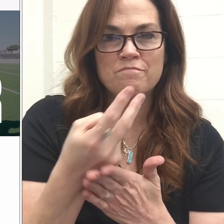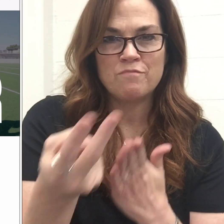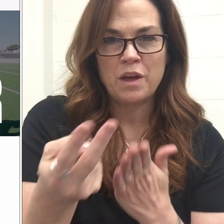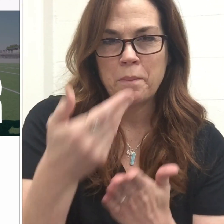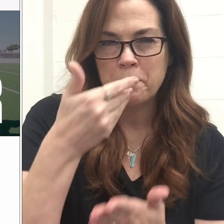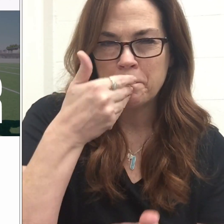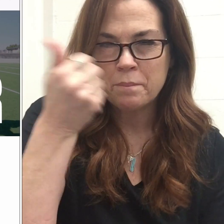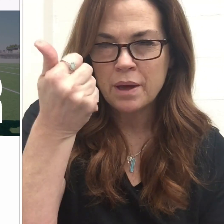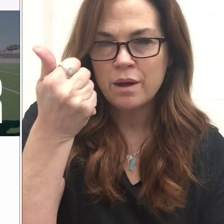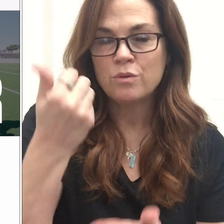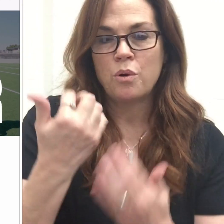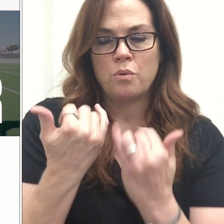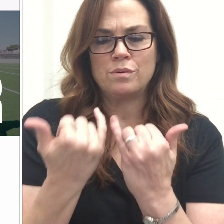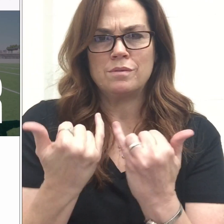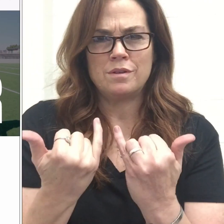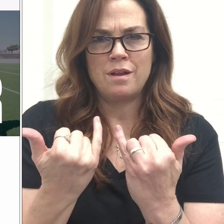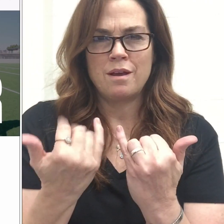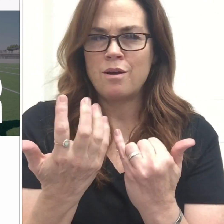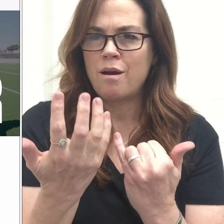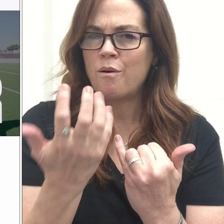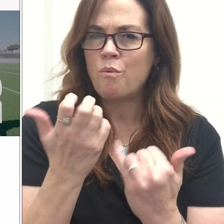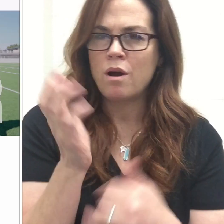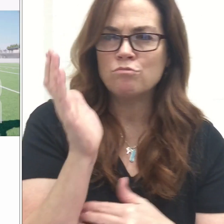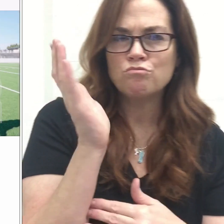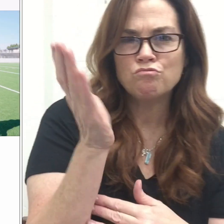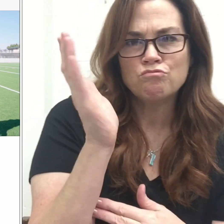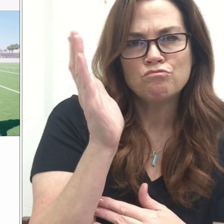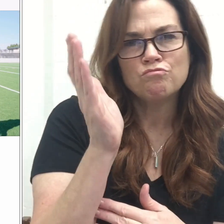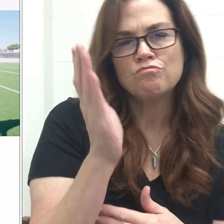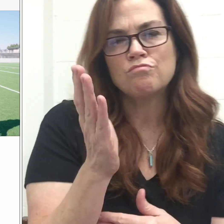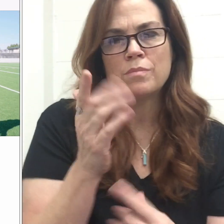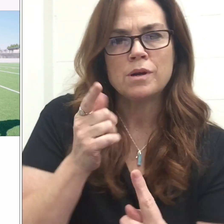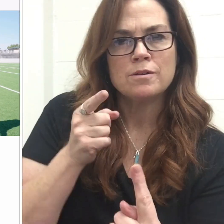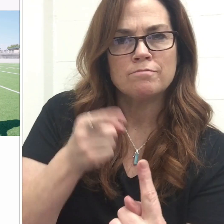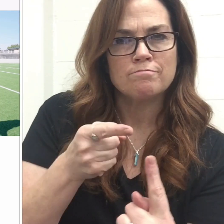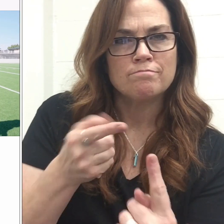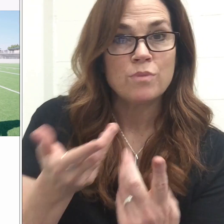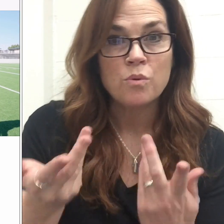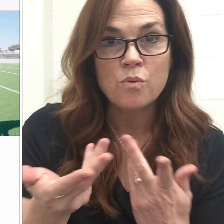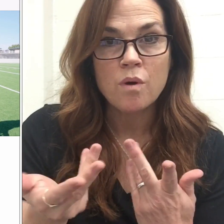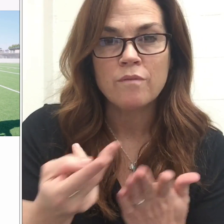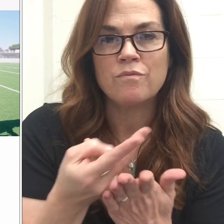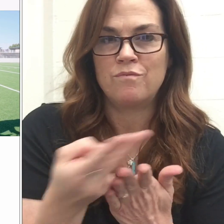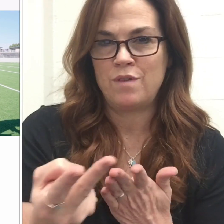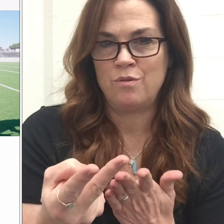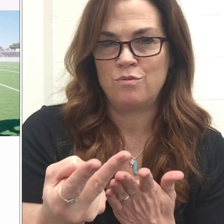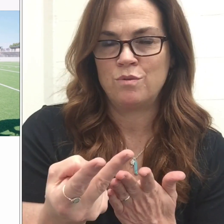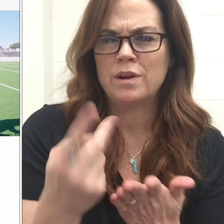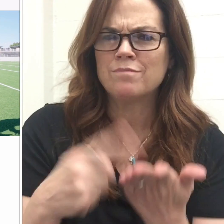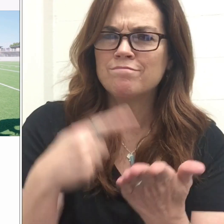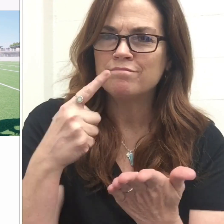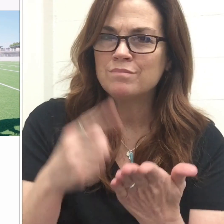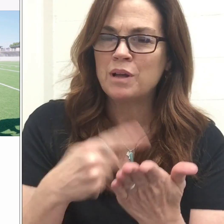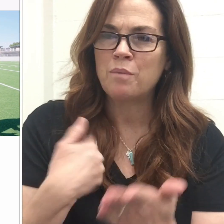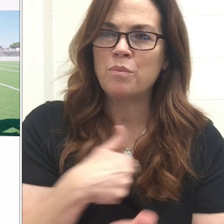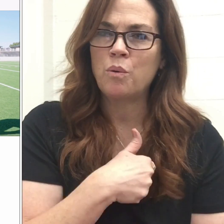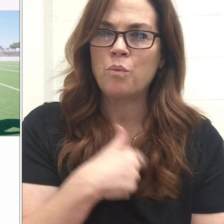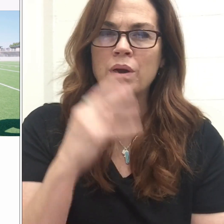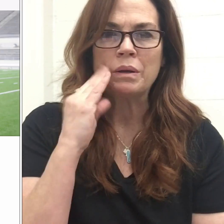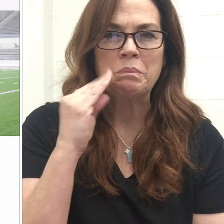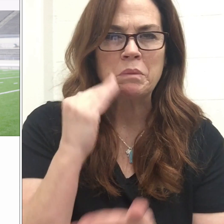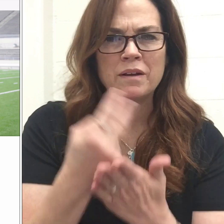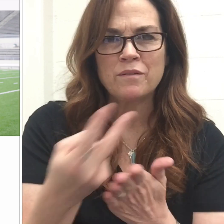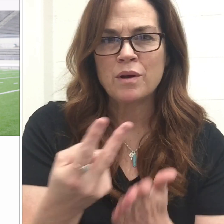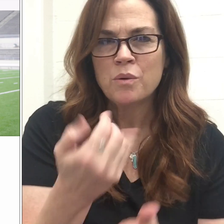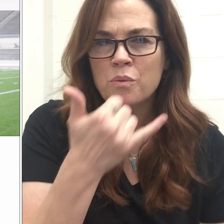Fail better. Friends, I want to talk today about failure. I want to talk about getting it wrong, about